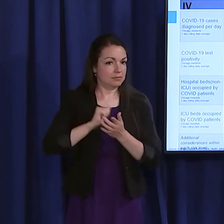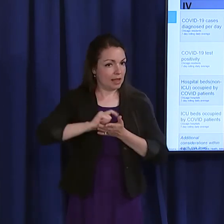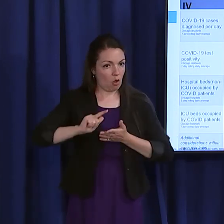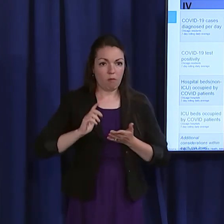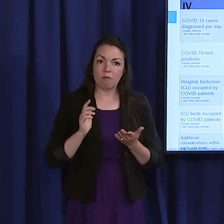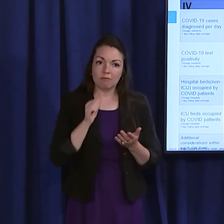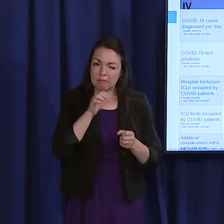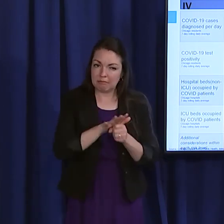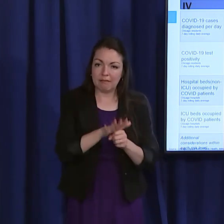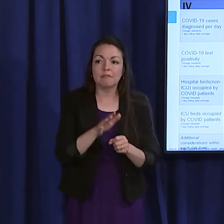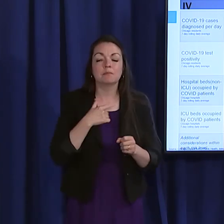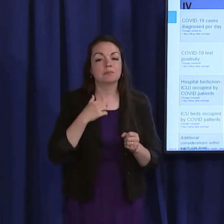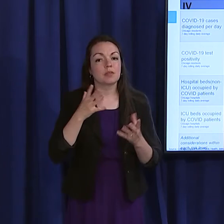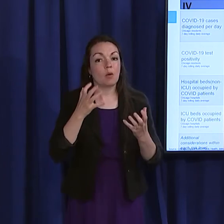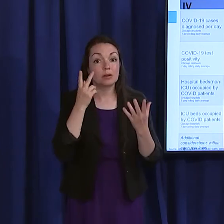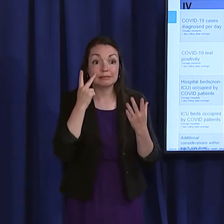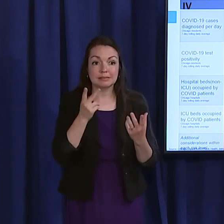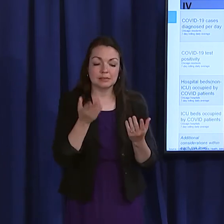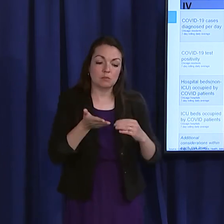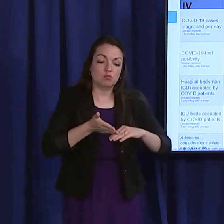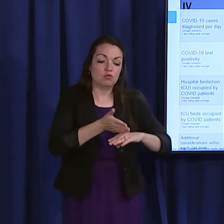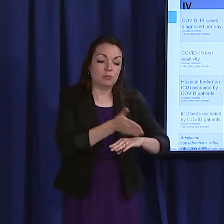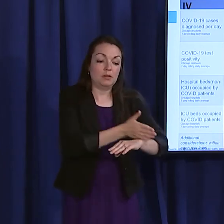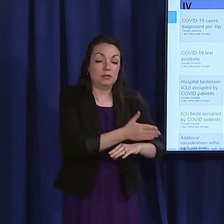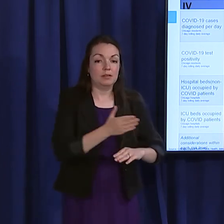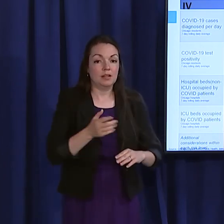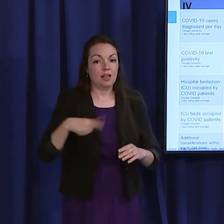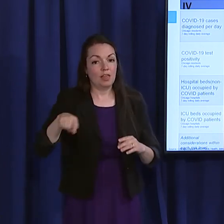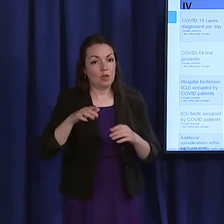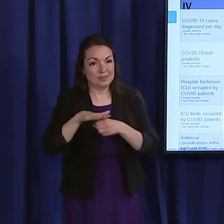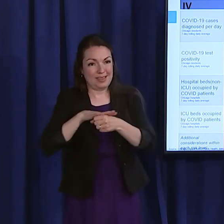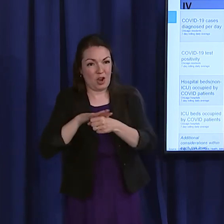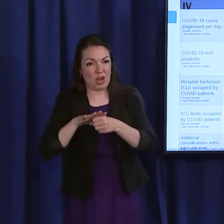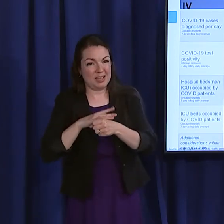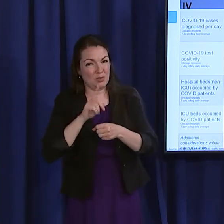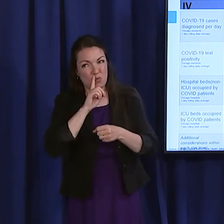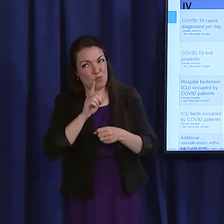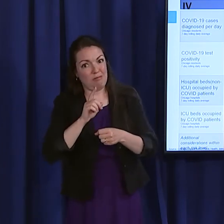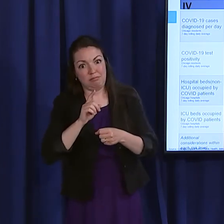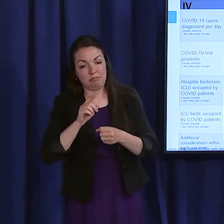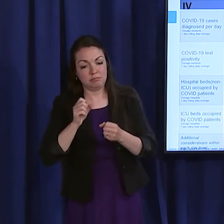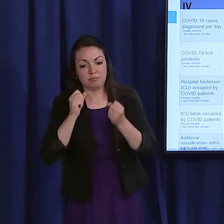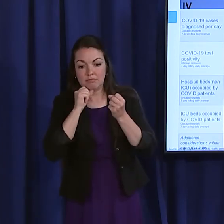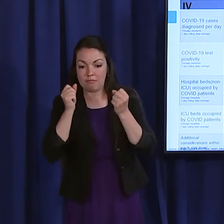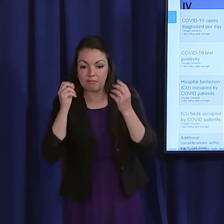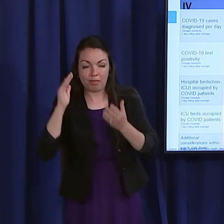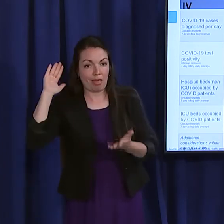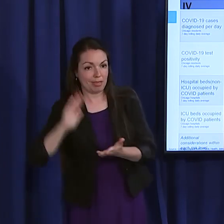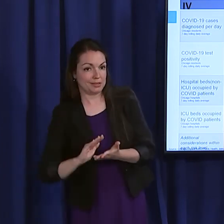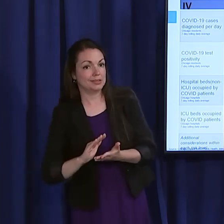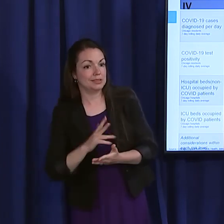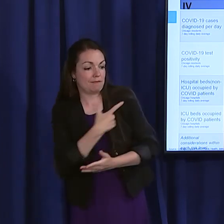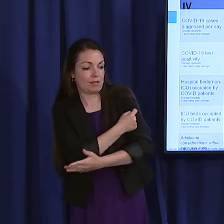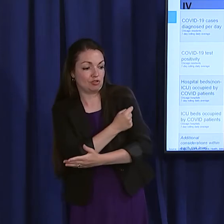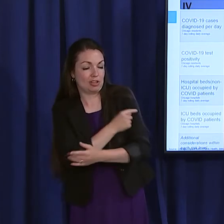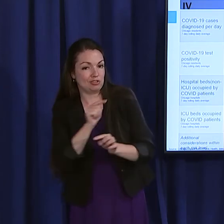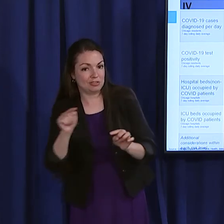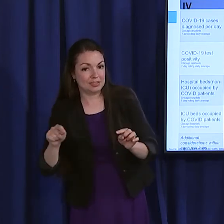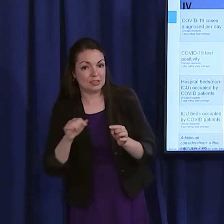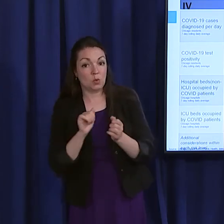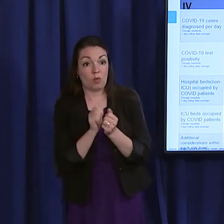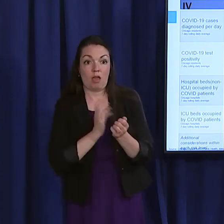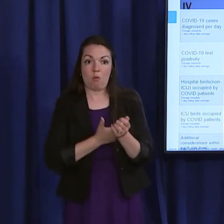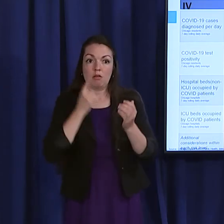more interested in seeing improvement in our highly under-vaccinated areas. That's really our top goal with this equity lens. And so